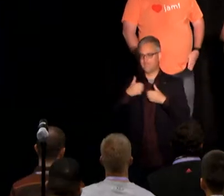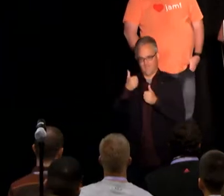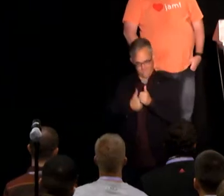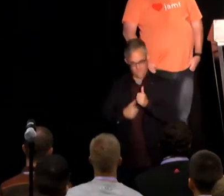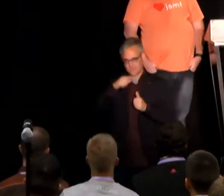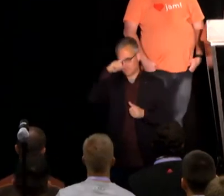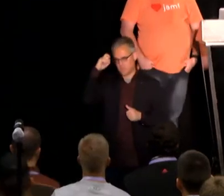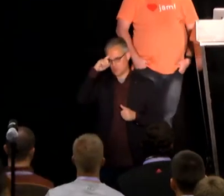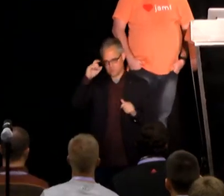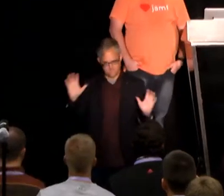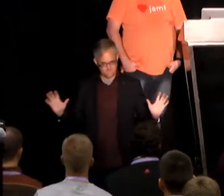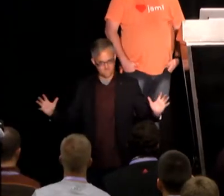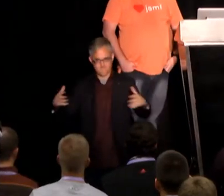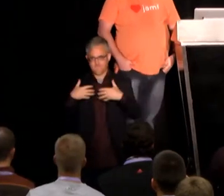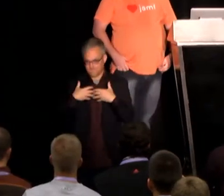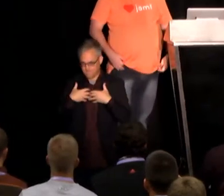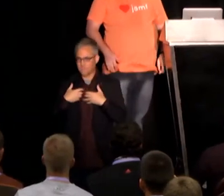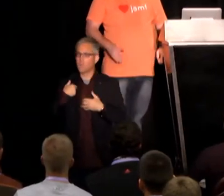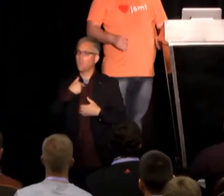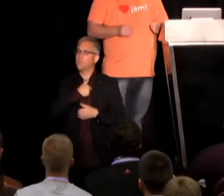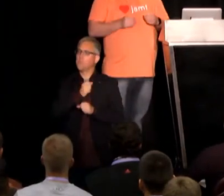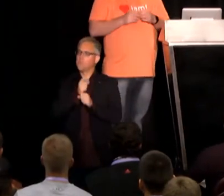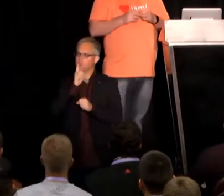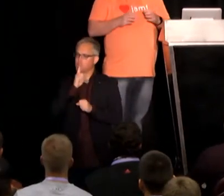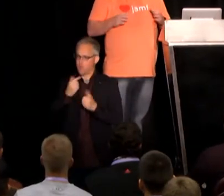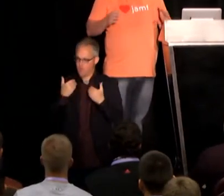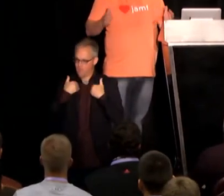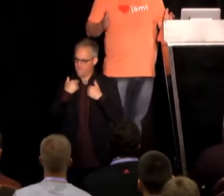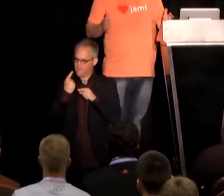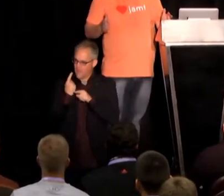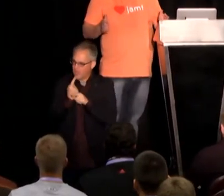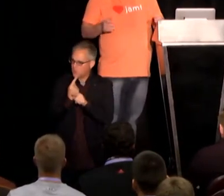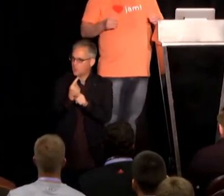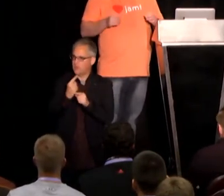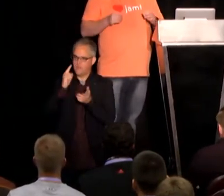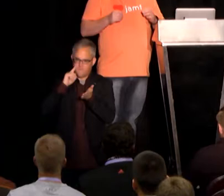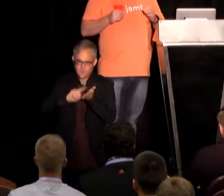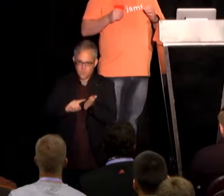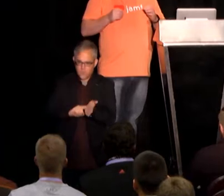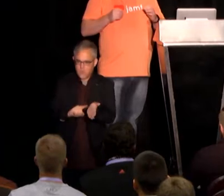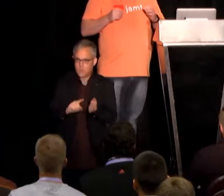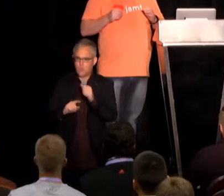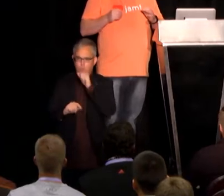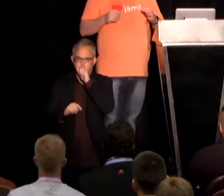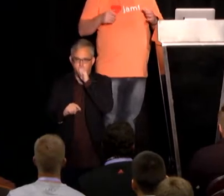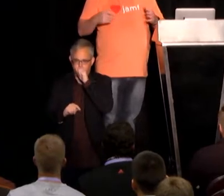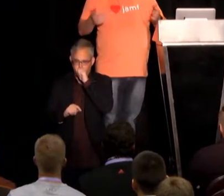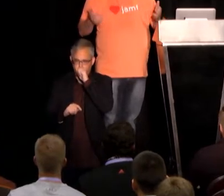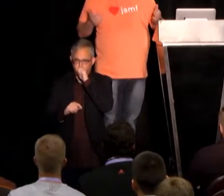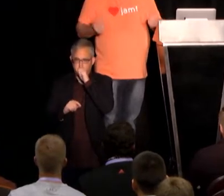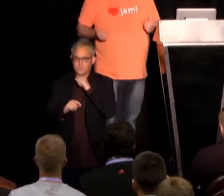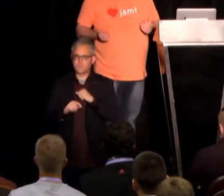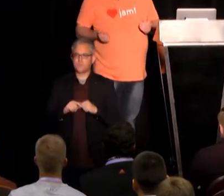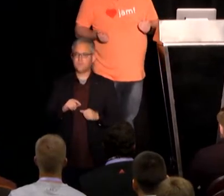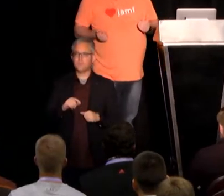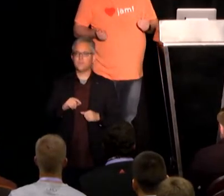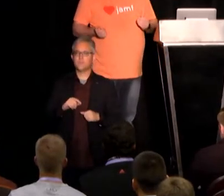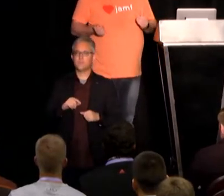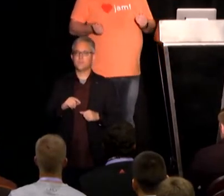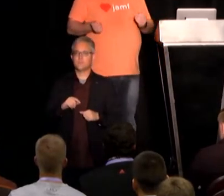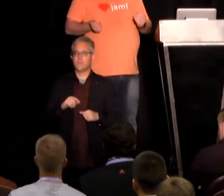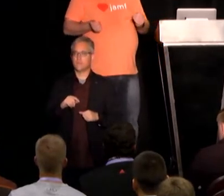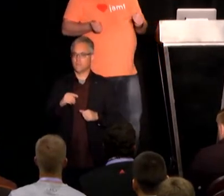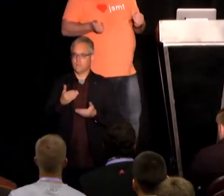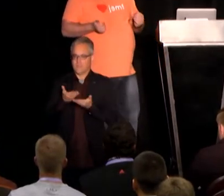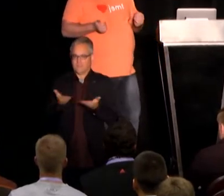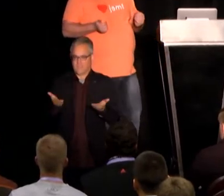summer because we do want to make sure that we've got an accurate inventory, that the kids actually come back with the device.